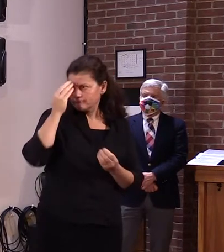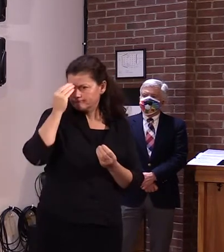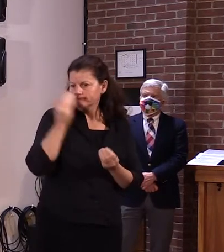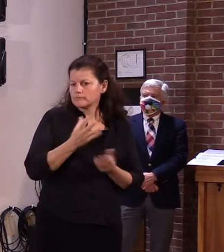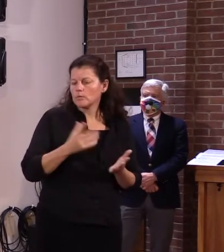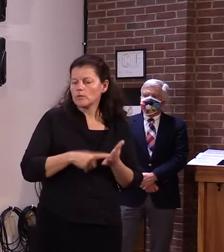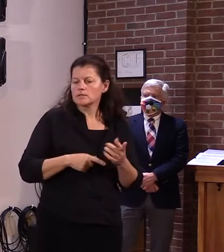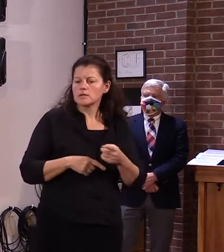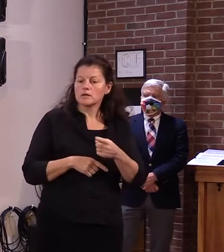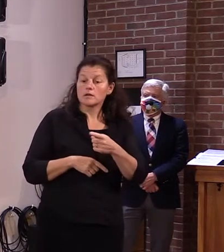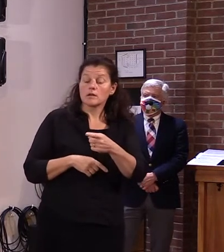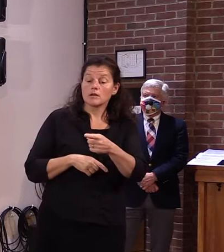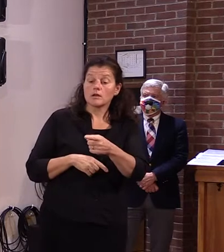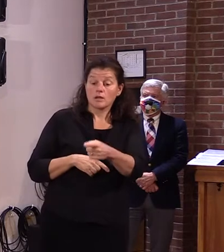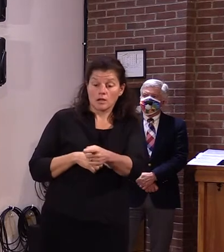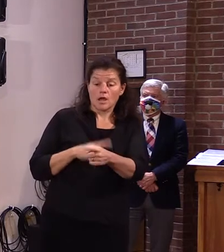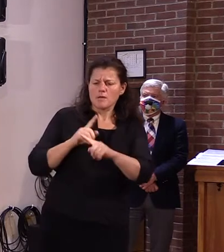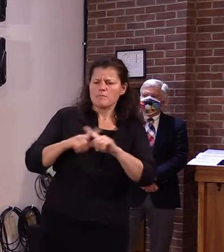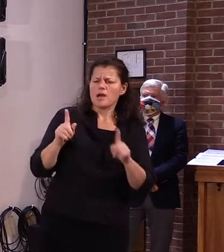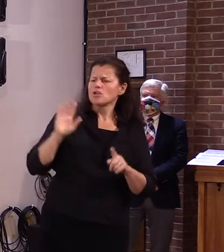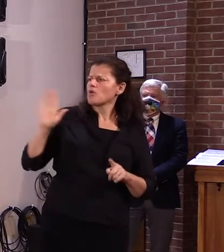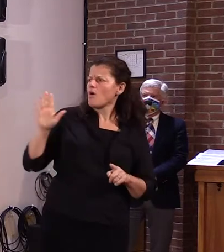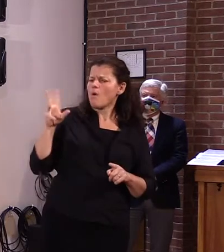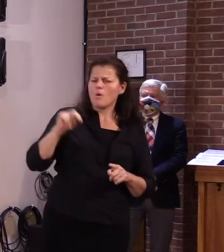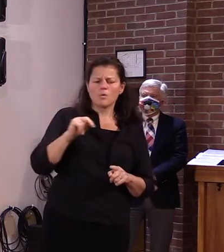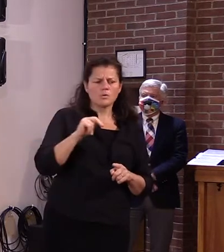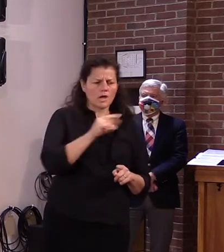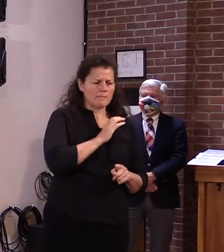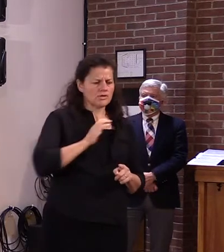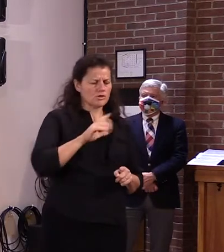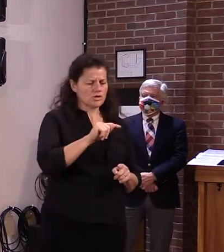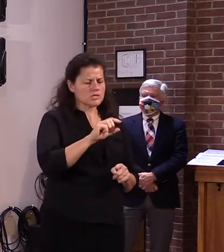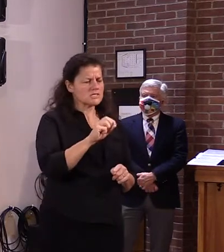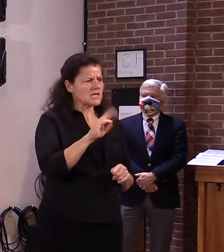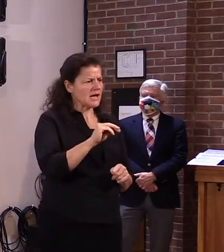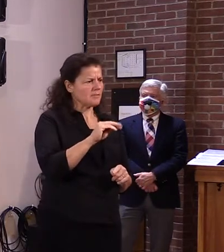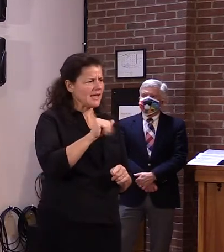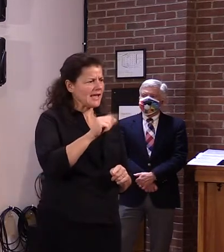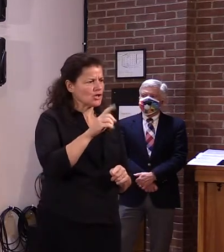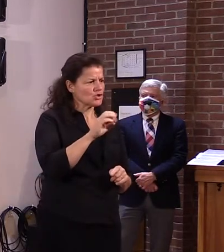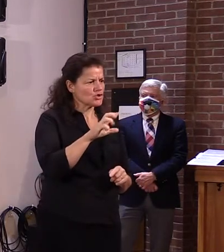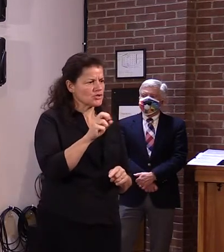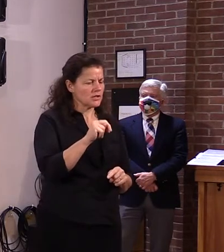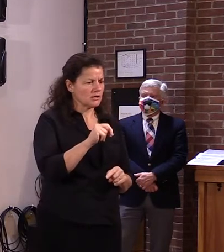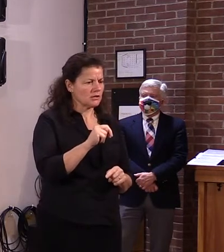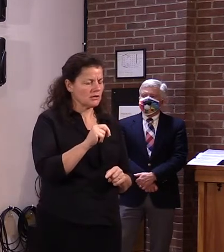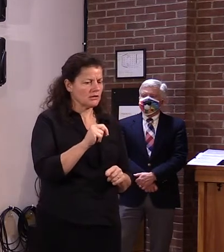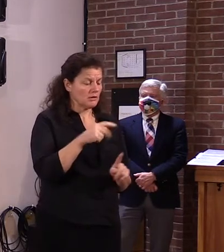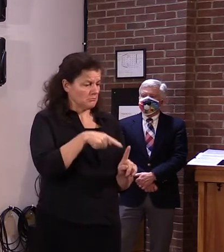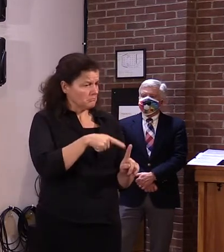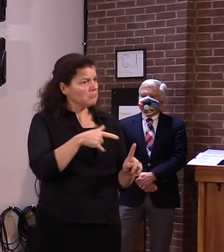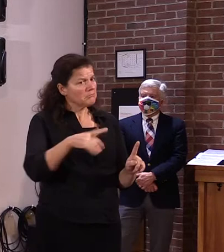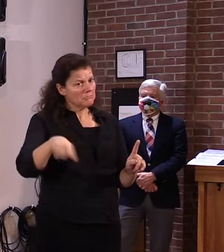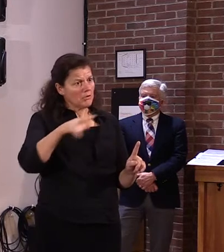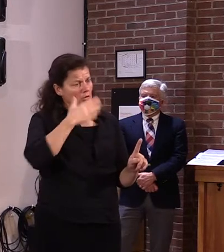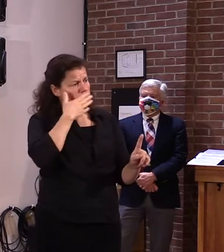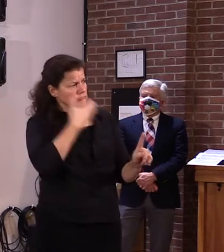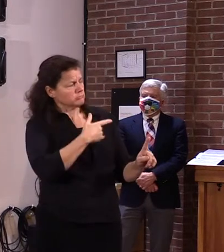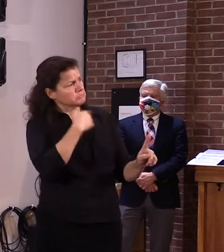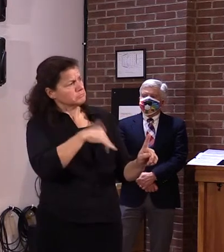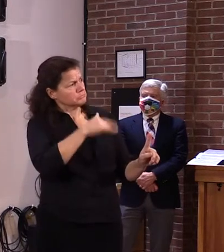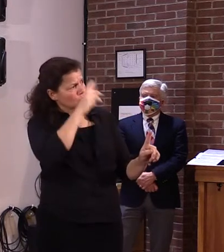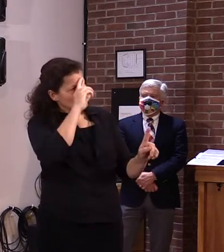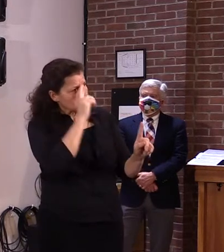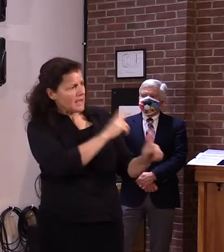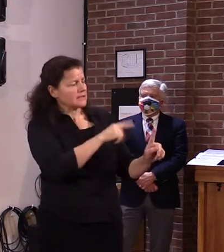But I mean, your own Commissioner, Tom Anderson, at one point, I mean, well-respected former U.S. attorney